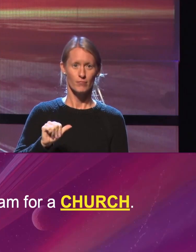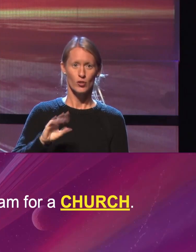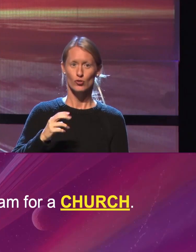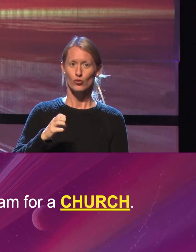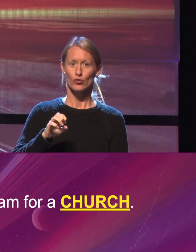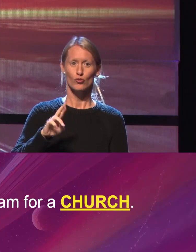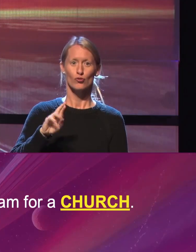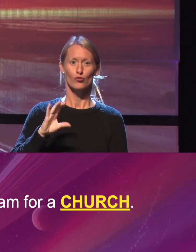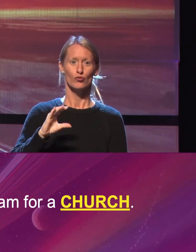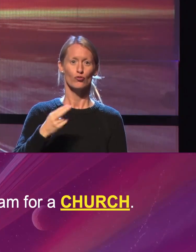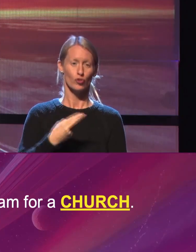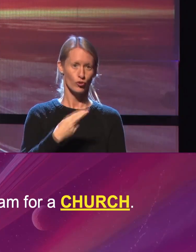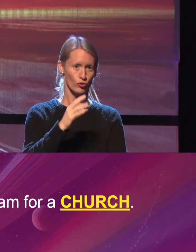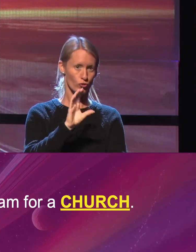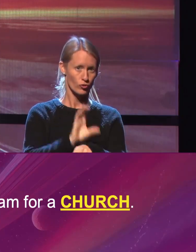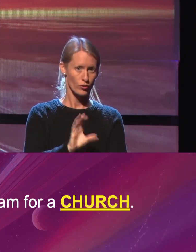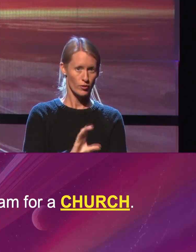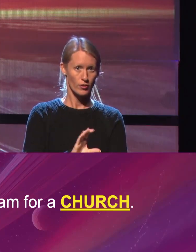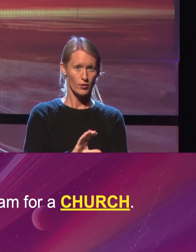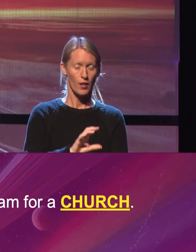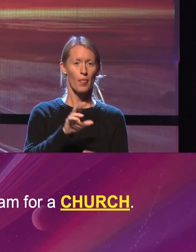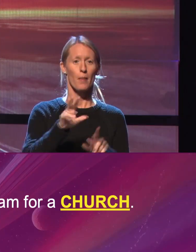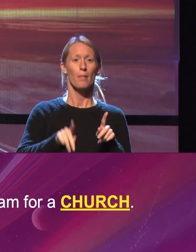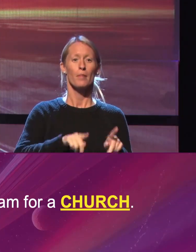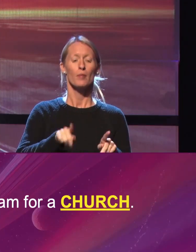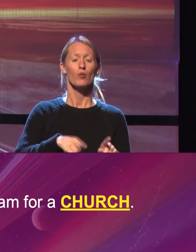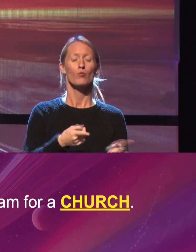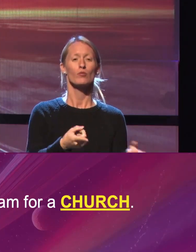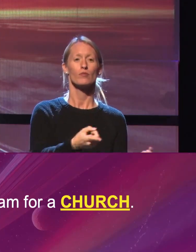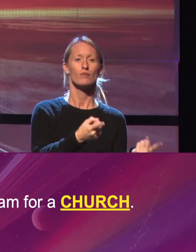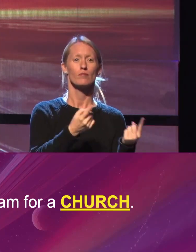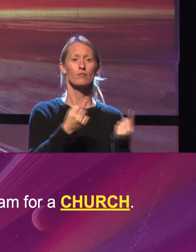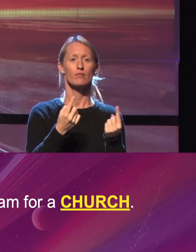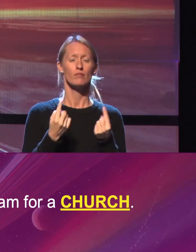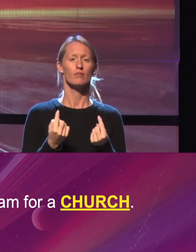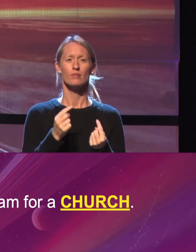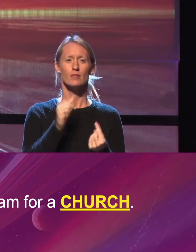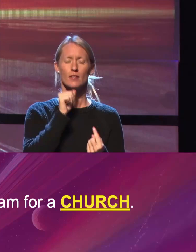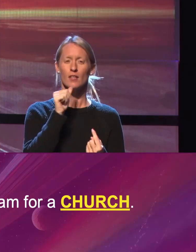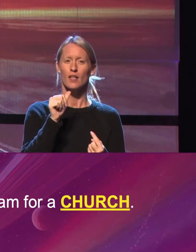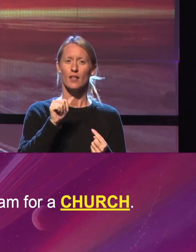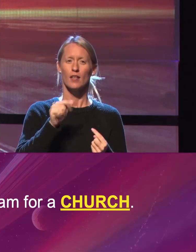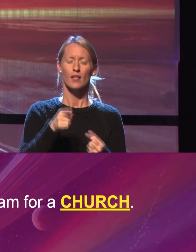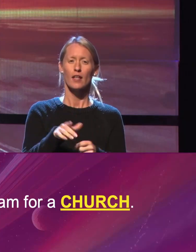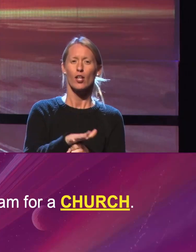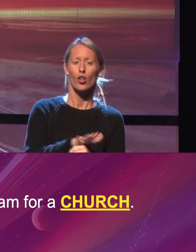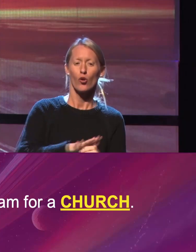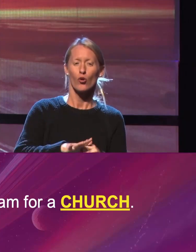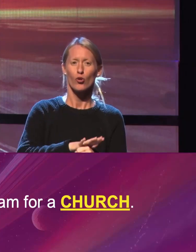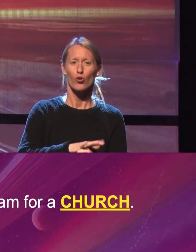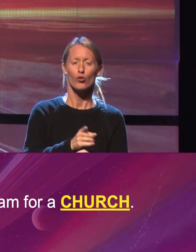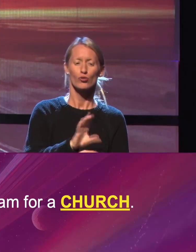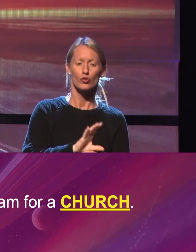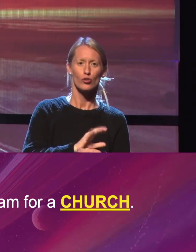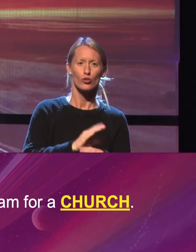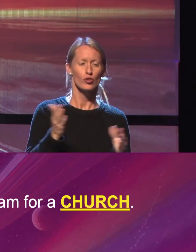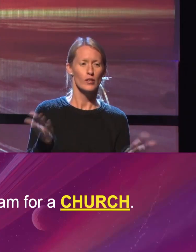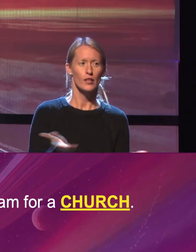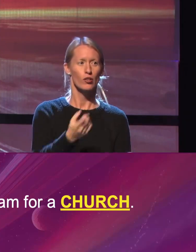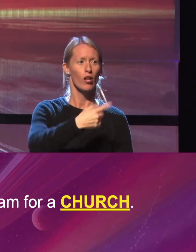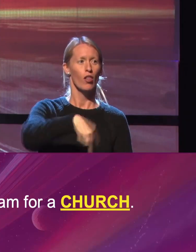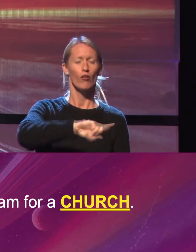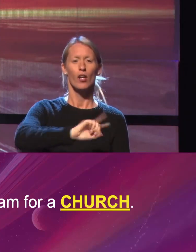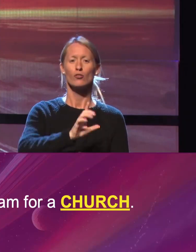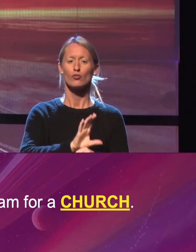meaning the people who were called out, the ecclesia, right? This church, not necessarily the local church like what we are or every other church around